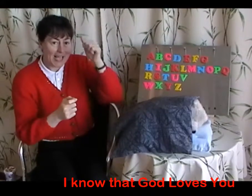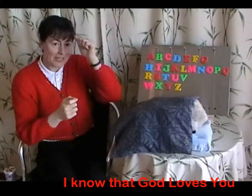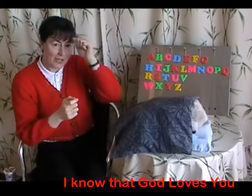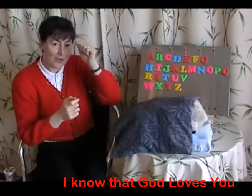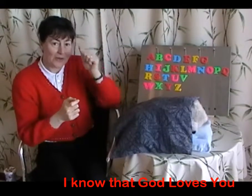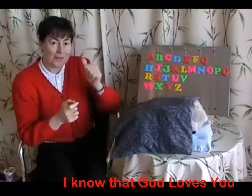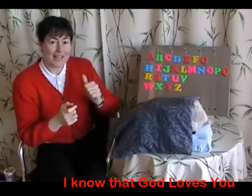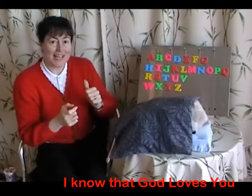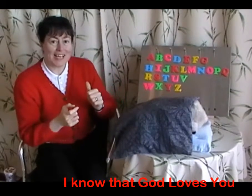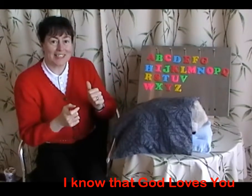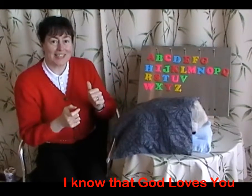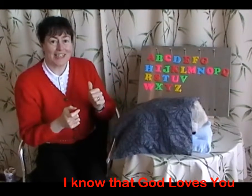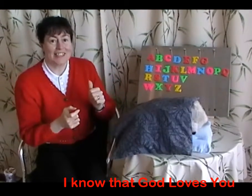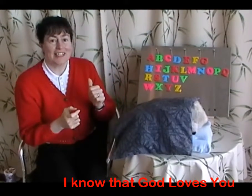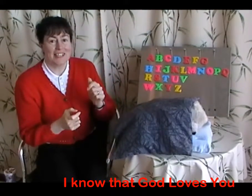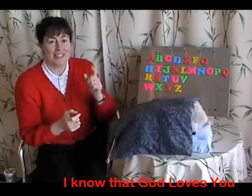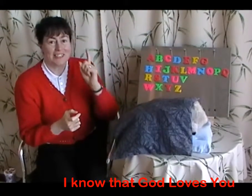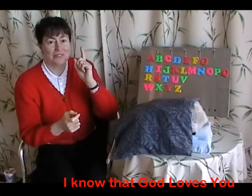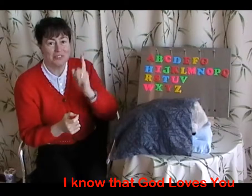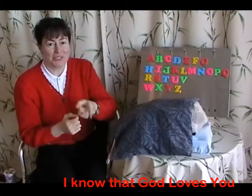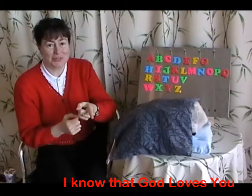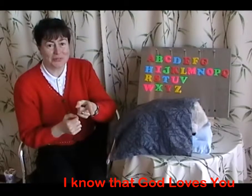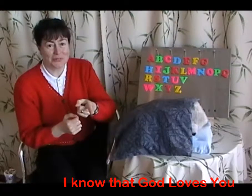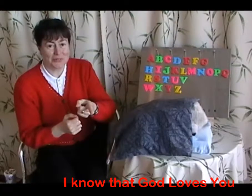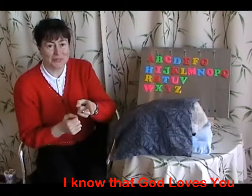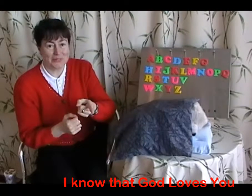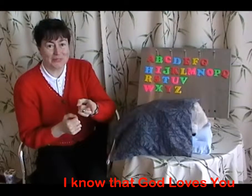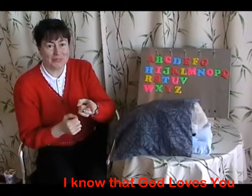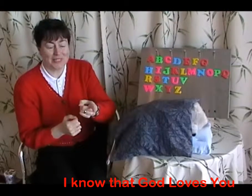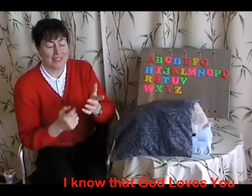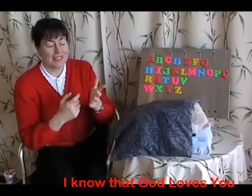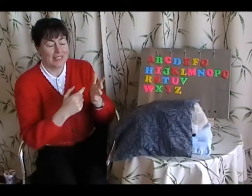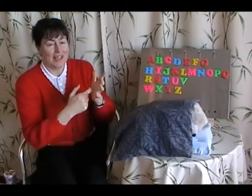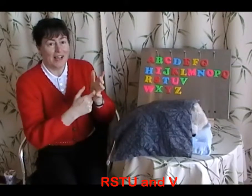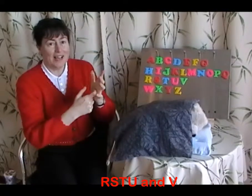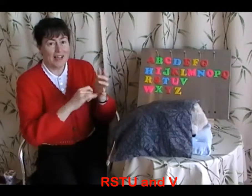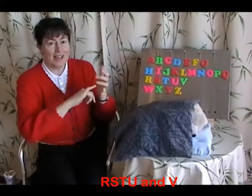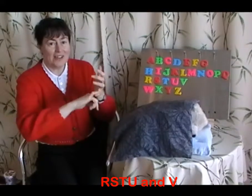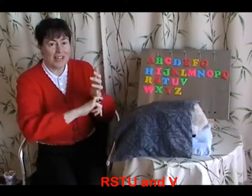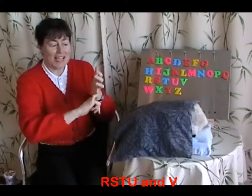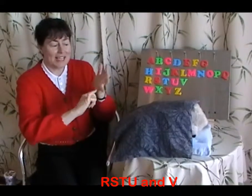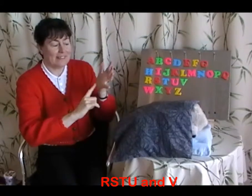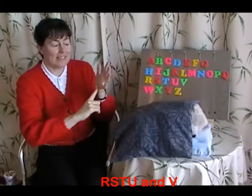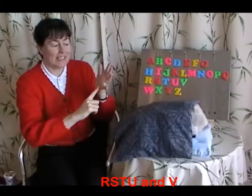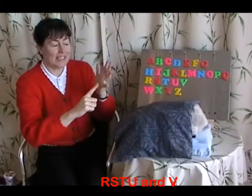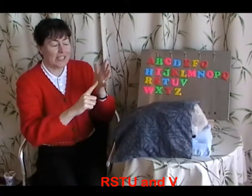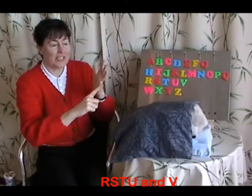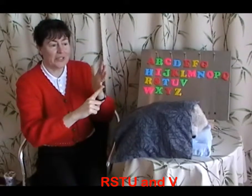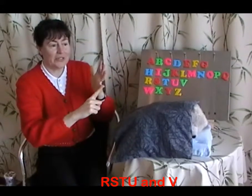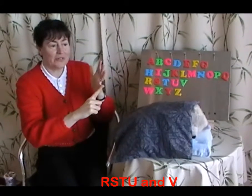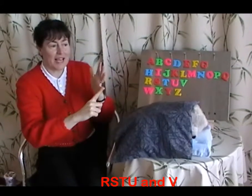I know that God loves you. R, S, T, U,